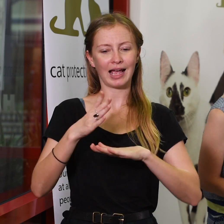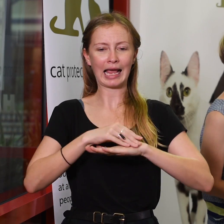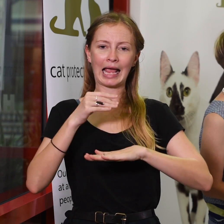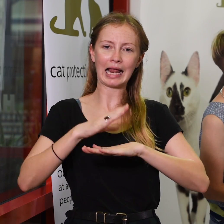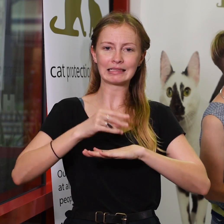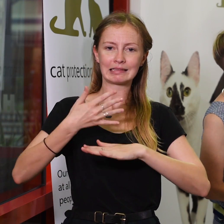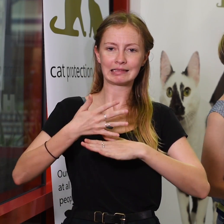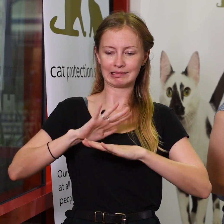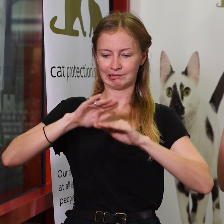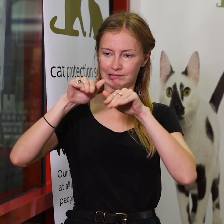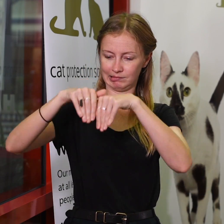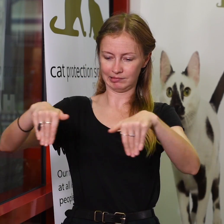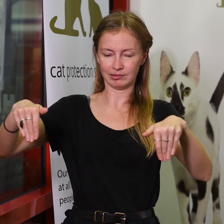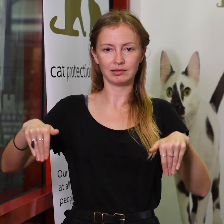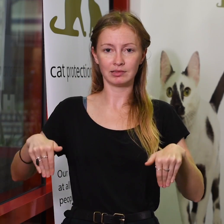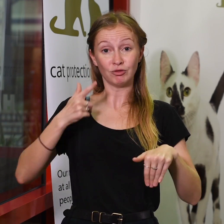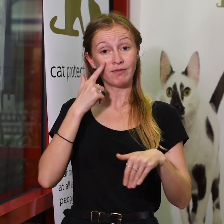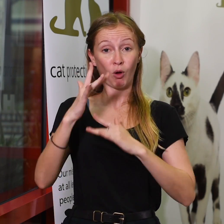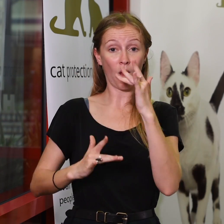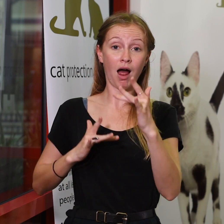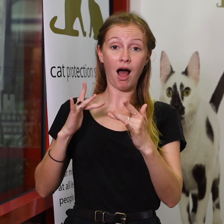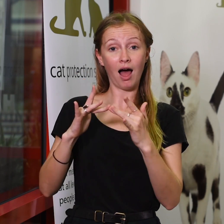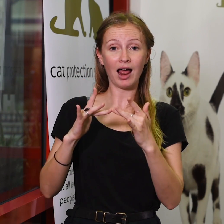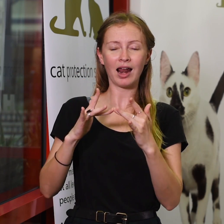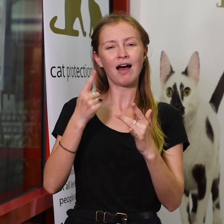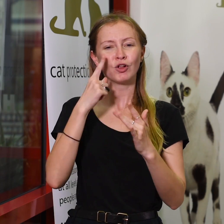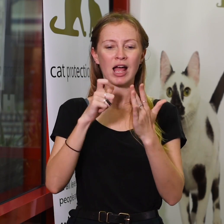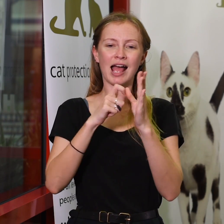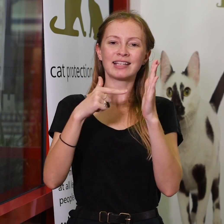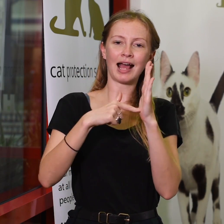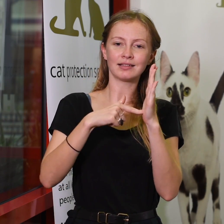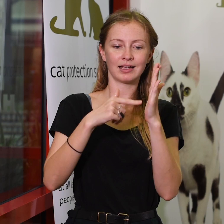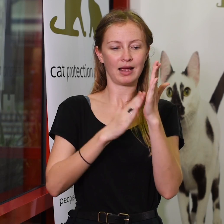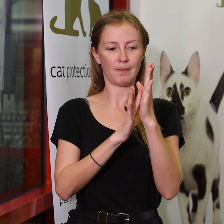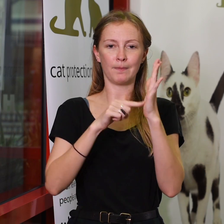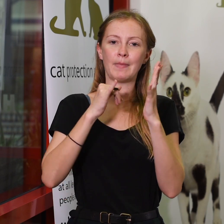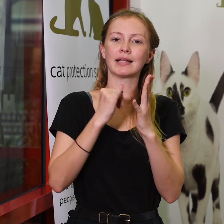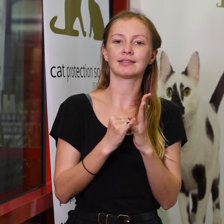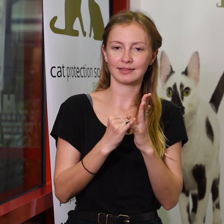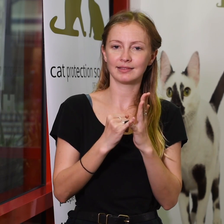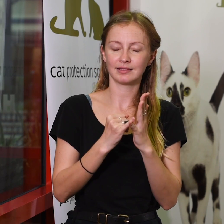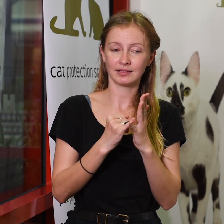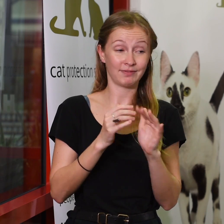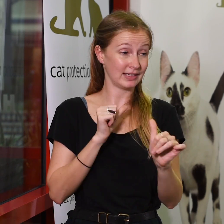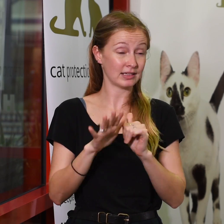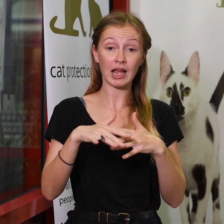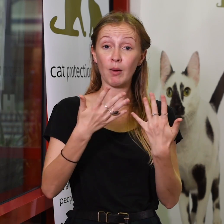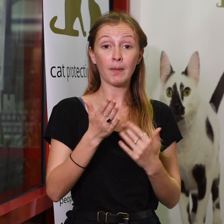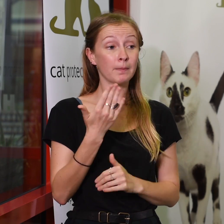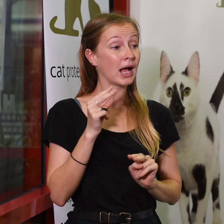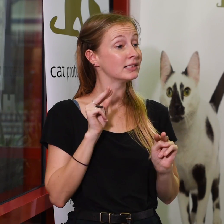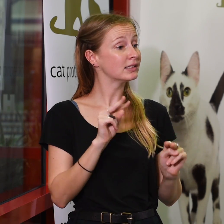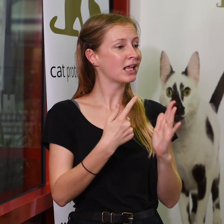containment systems. Go online, look at CatMax is really good. And does anyone see